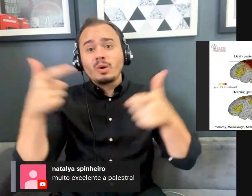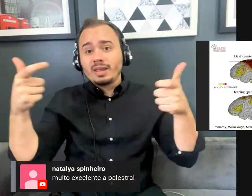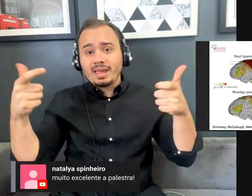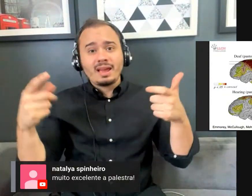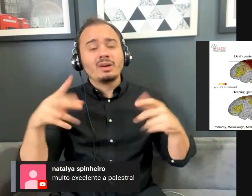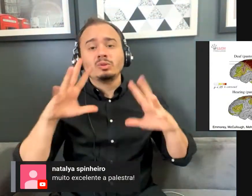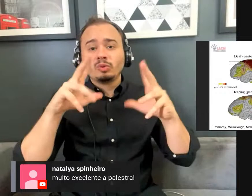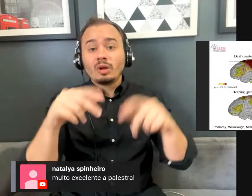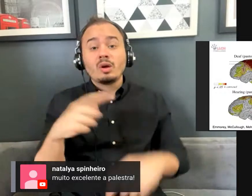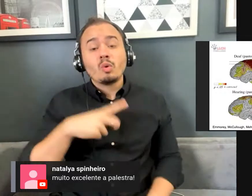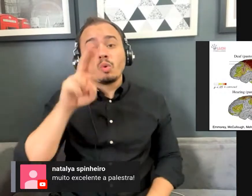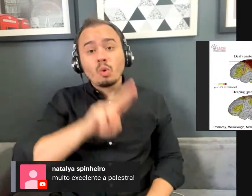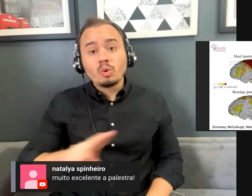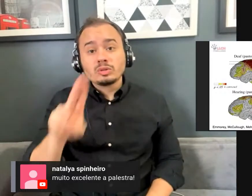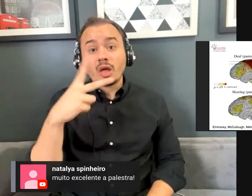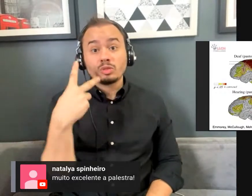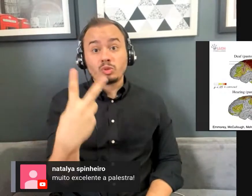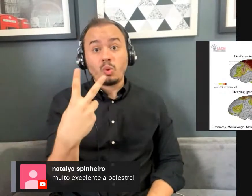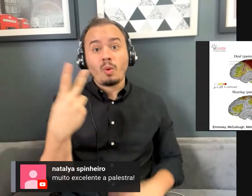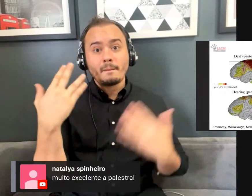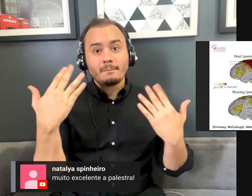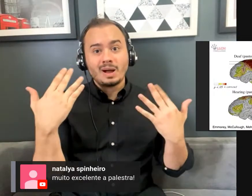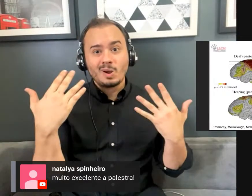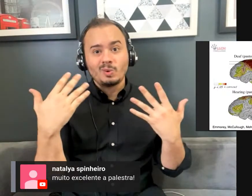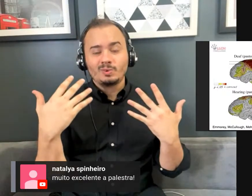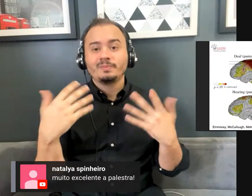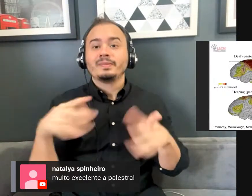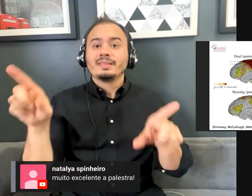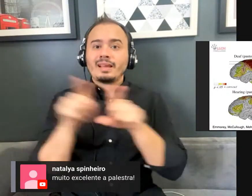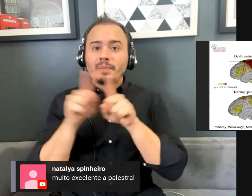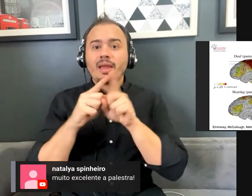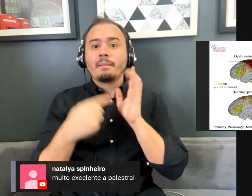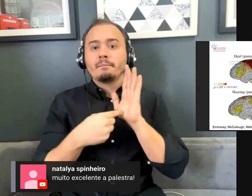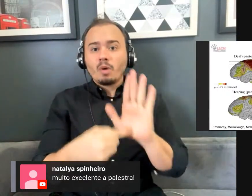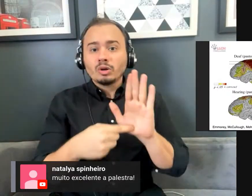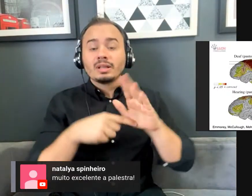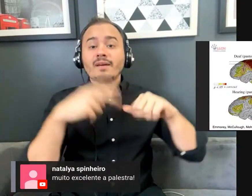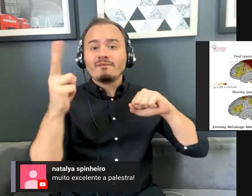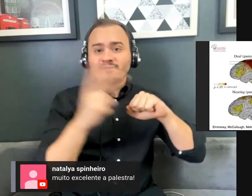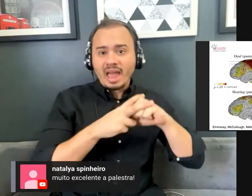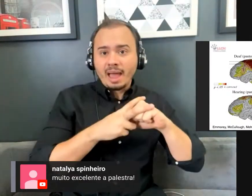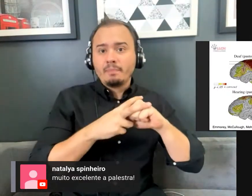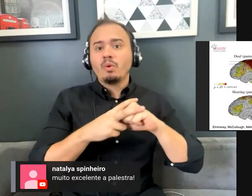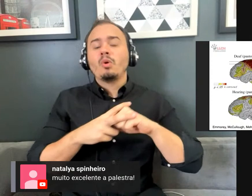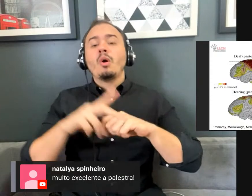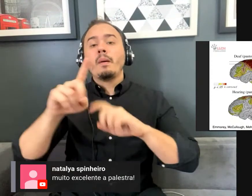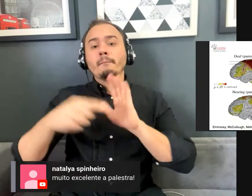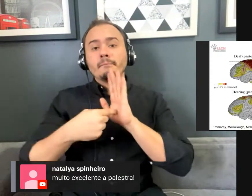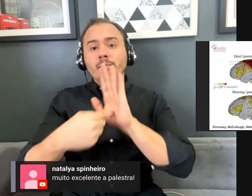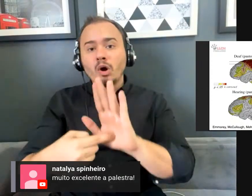they would actually show the object. They would often repeat the